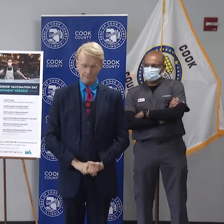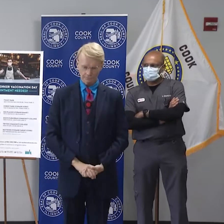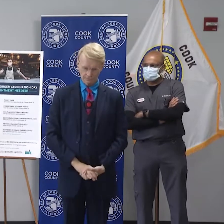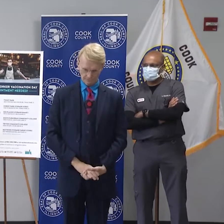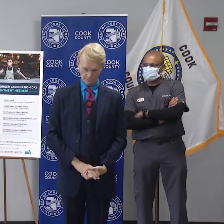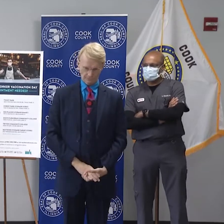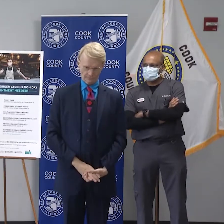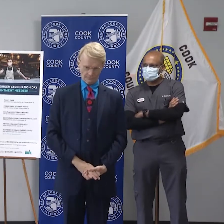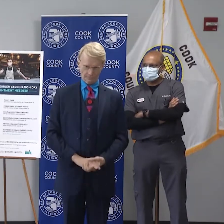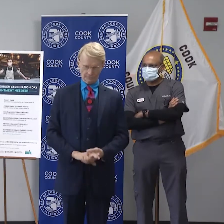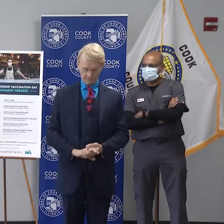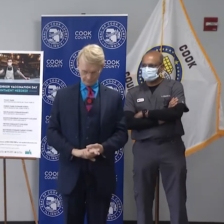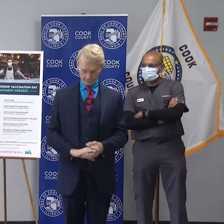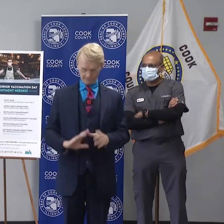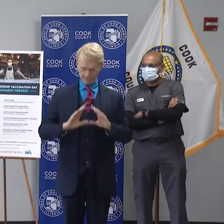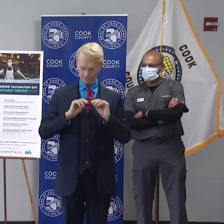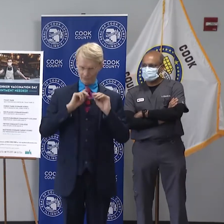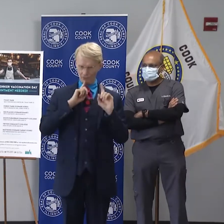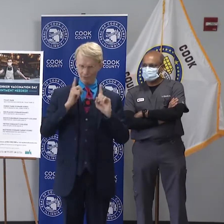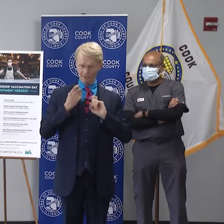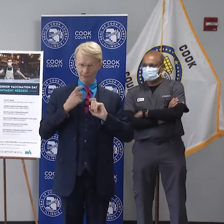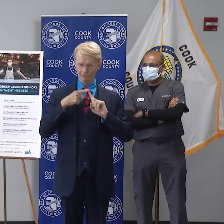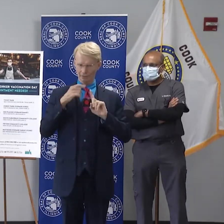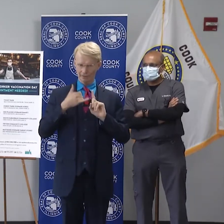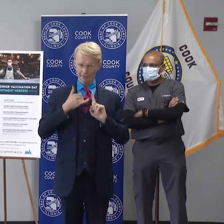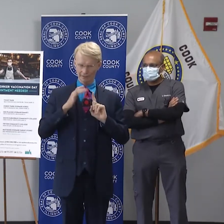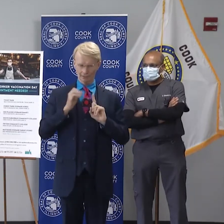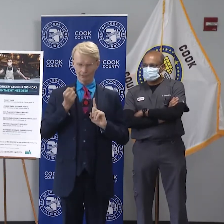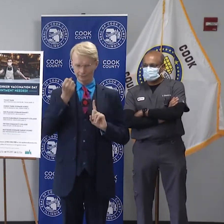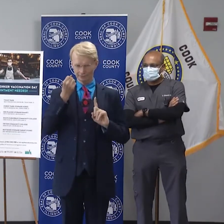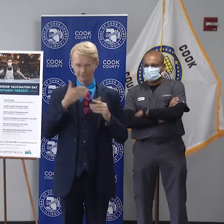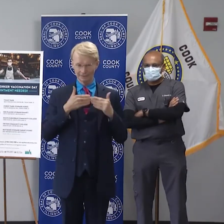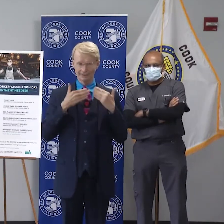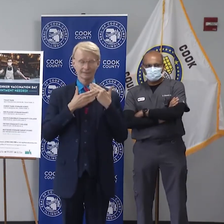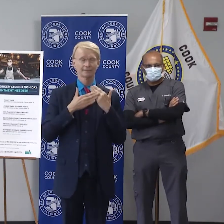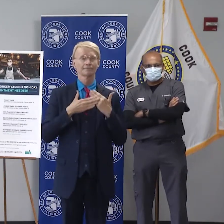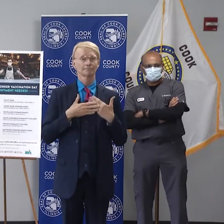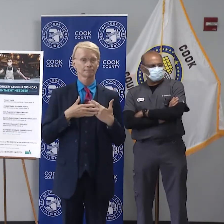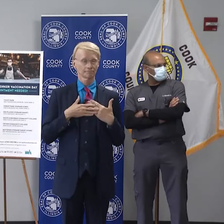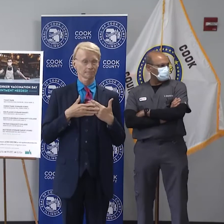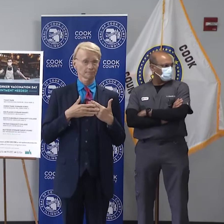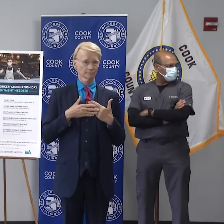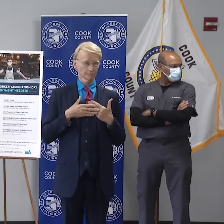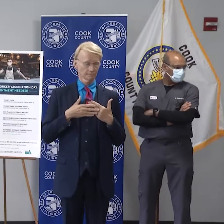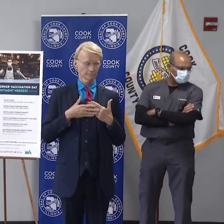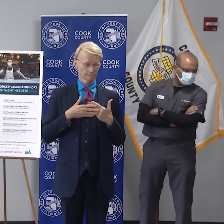off-topic. Yes, but we're not taking off-topic questions now, so you have to wait. Next.